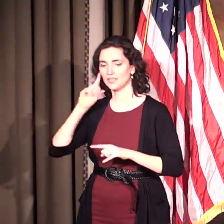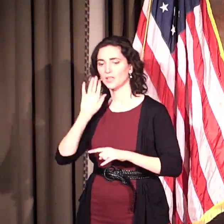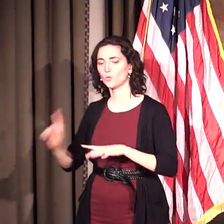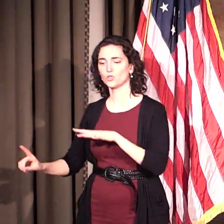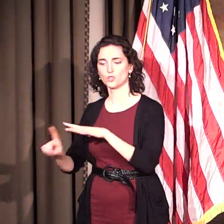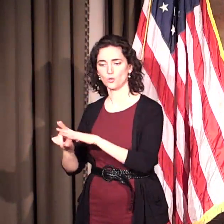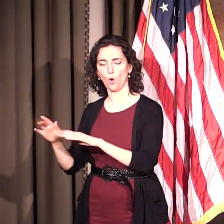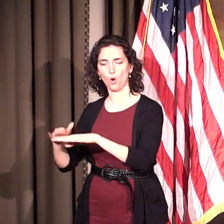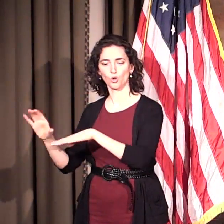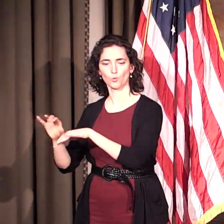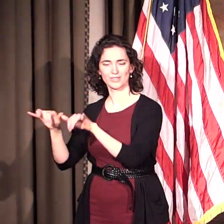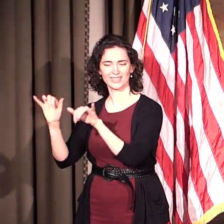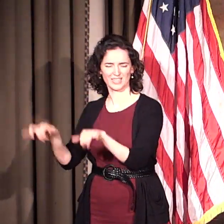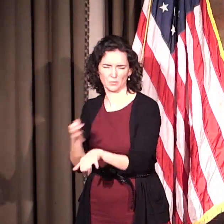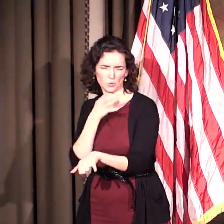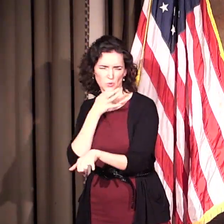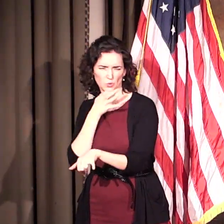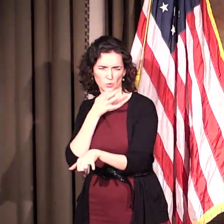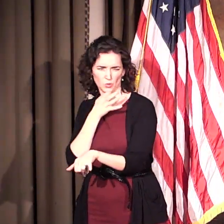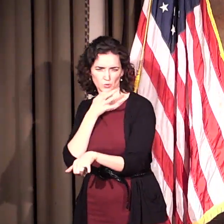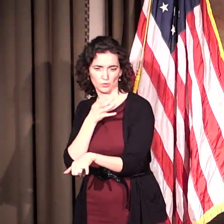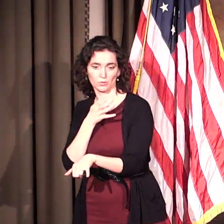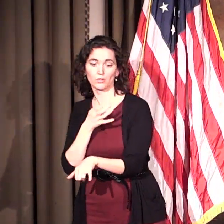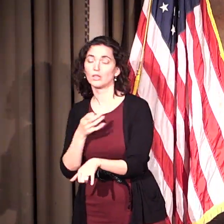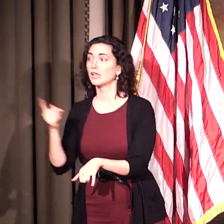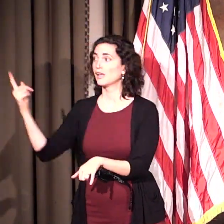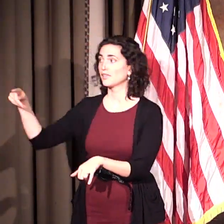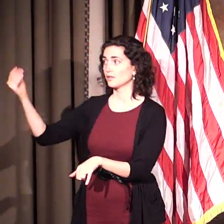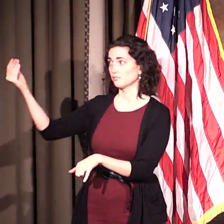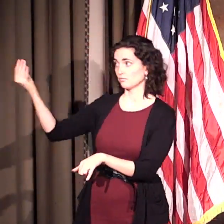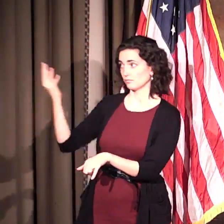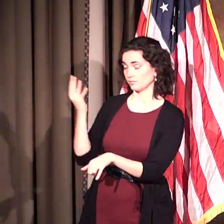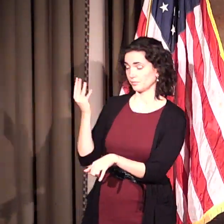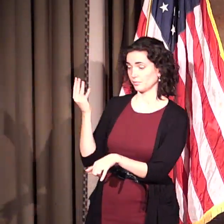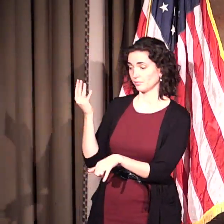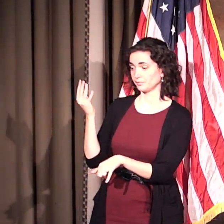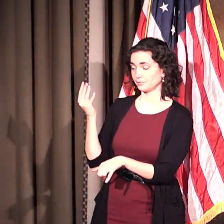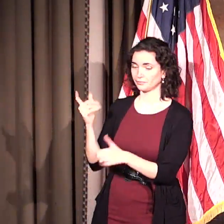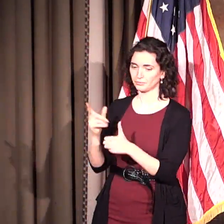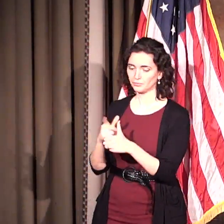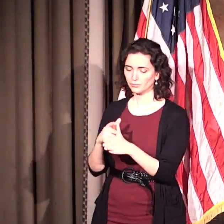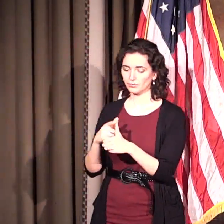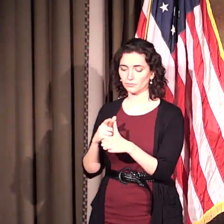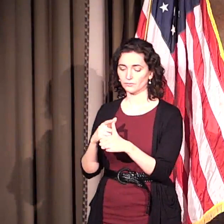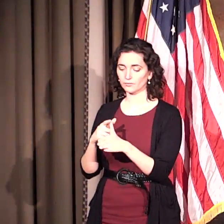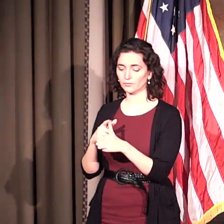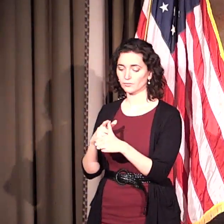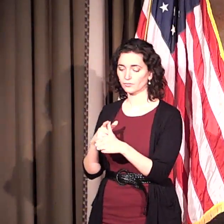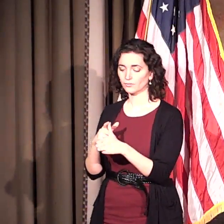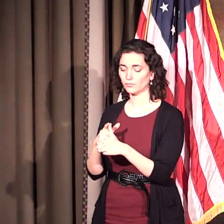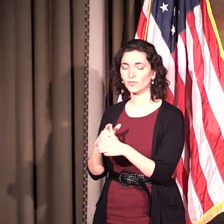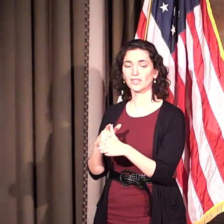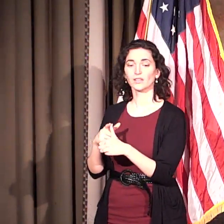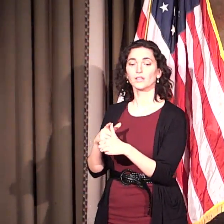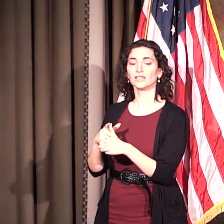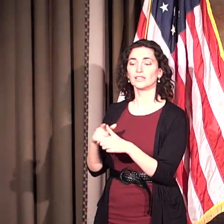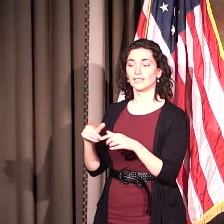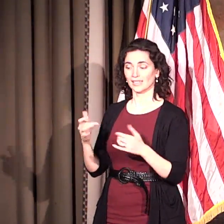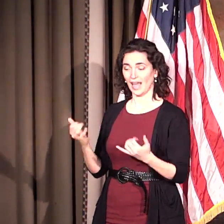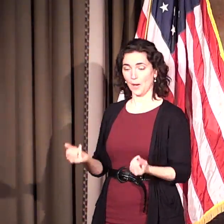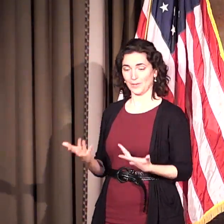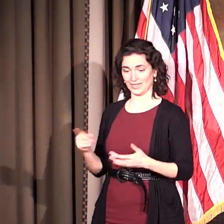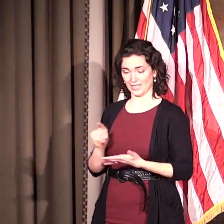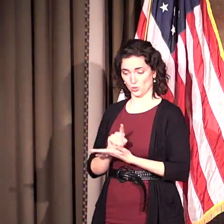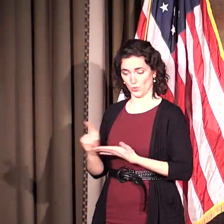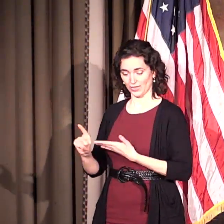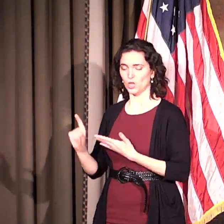on a system that we look at sometime soon. We've been led to believe that number one, it's going to be relatively steady to what we had this week, which